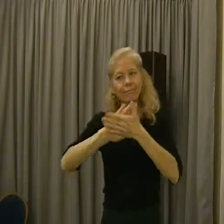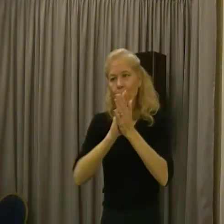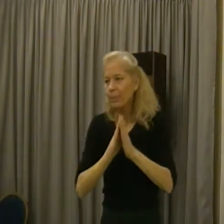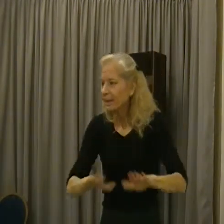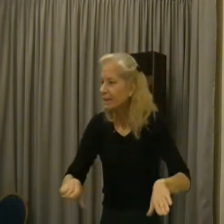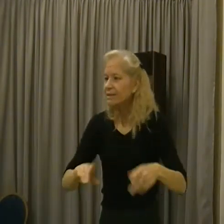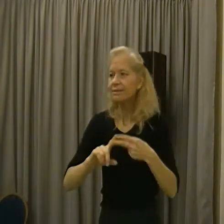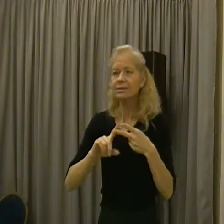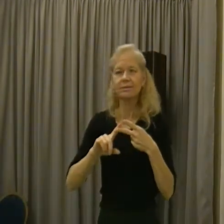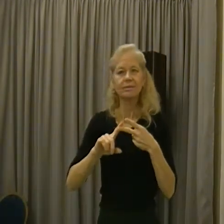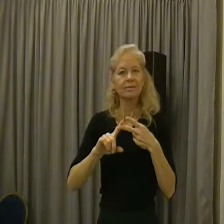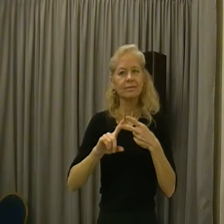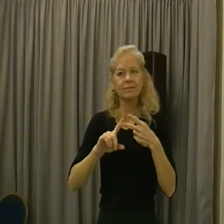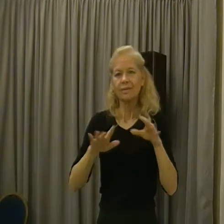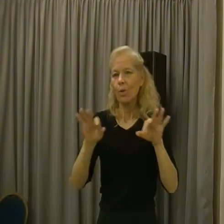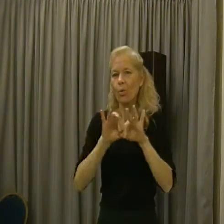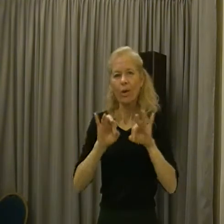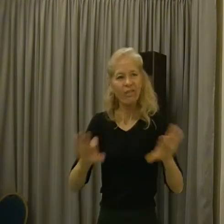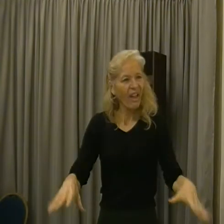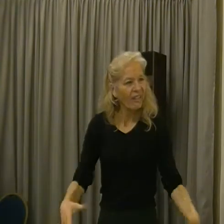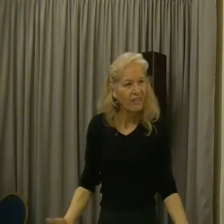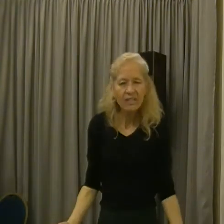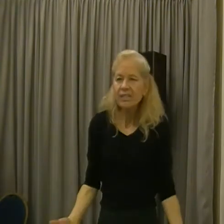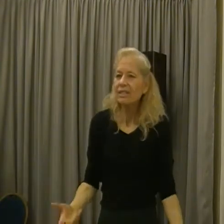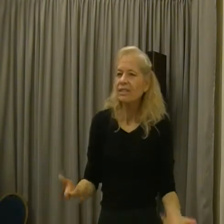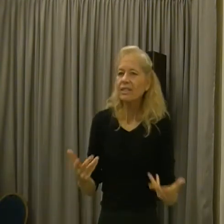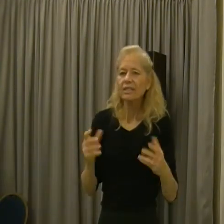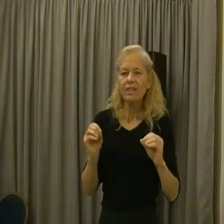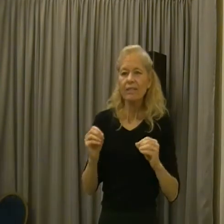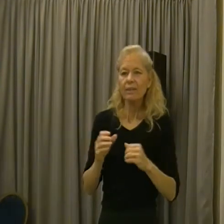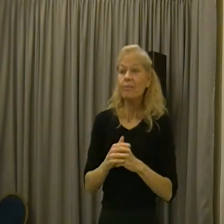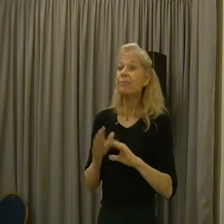it's an offensive thing. It's not an attractive thing. It actually drives people away.